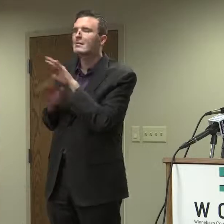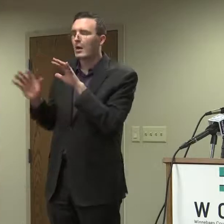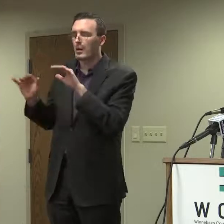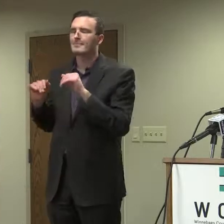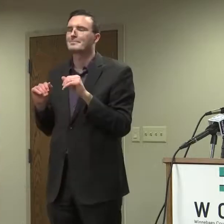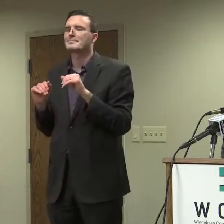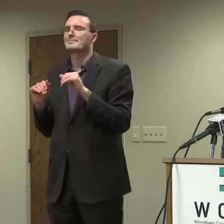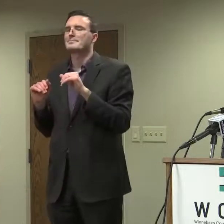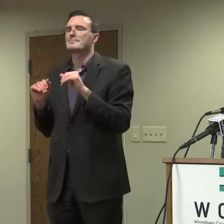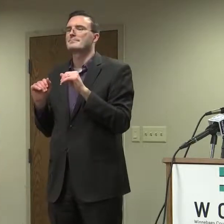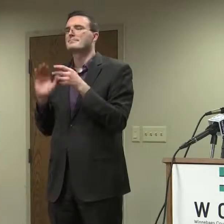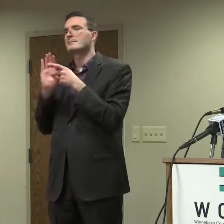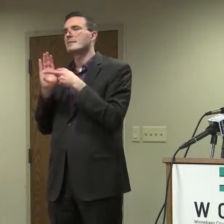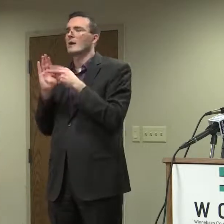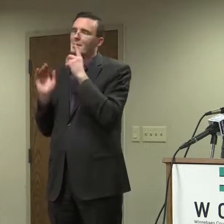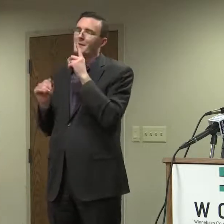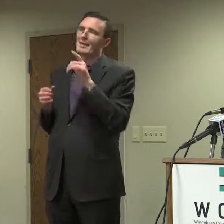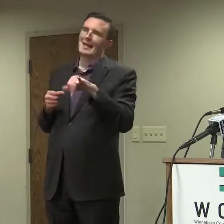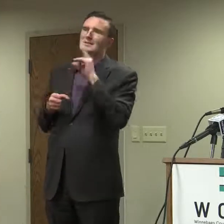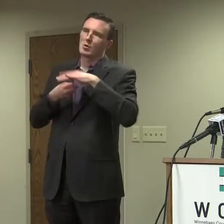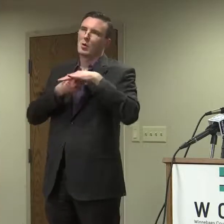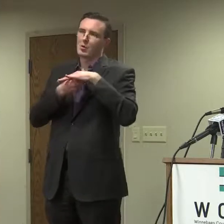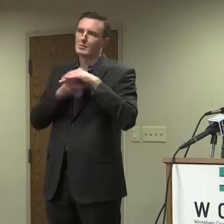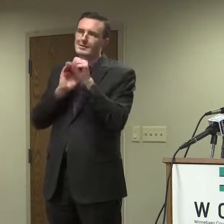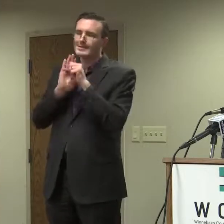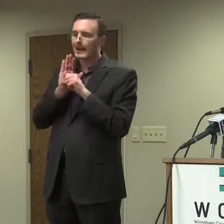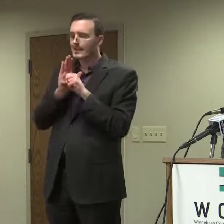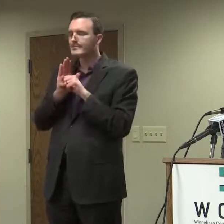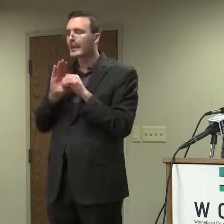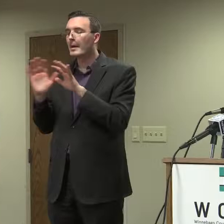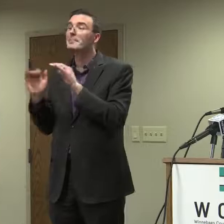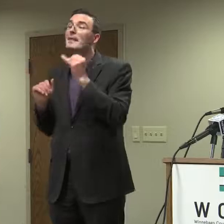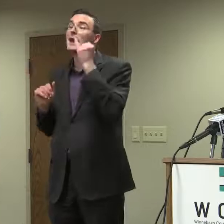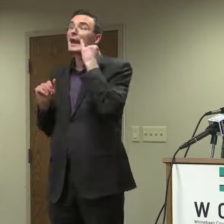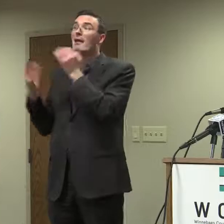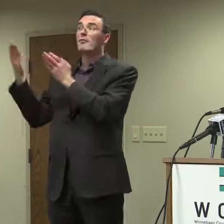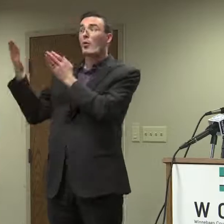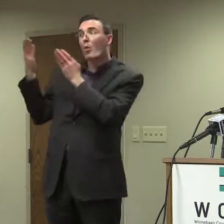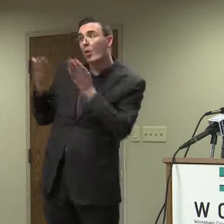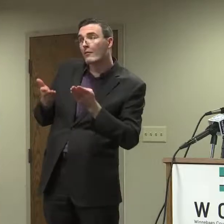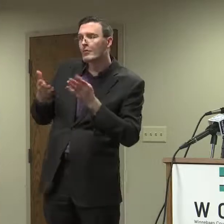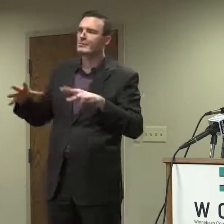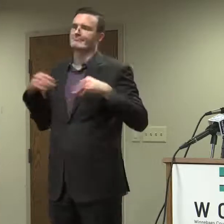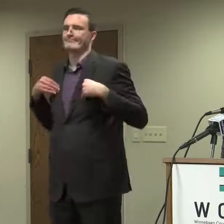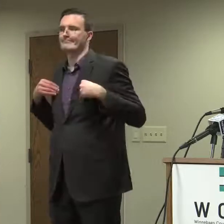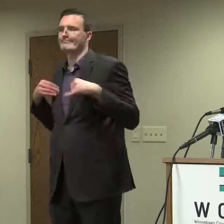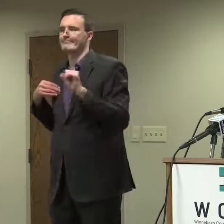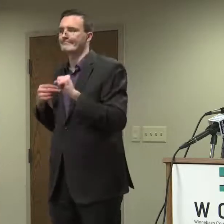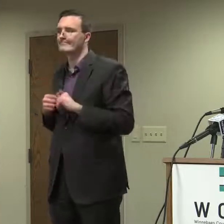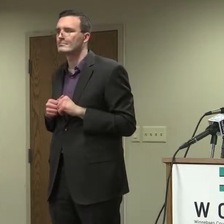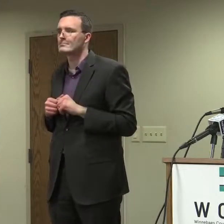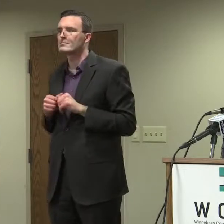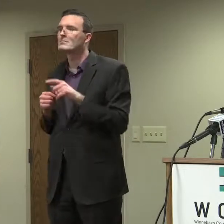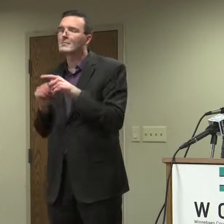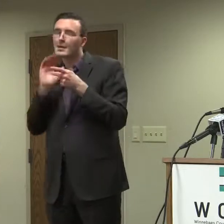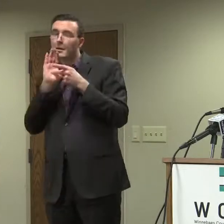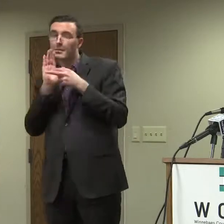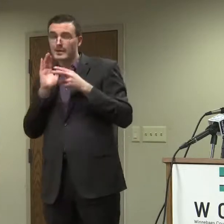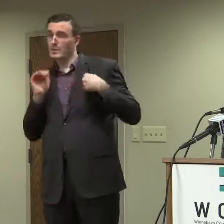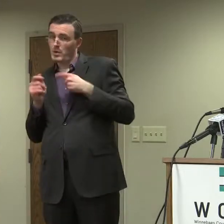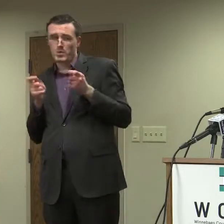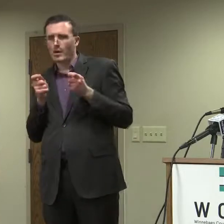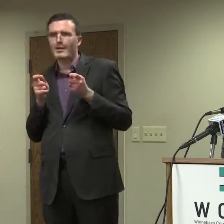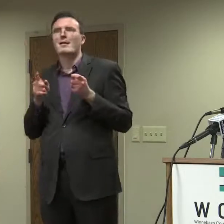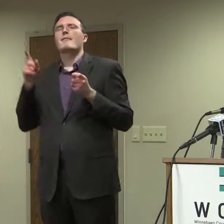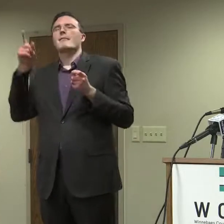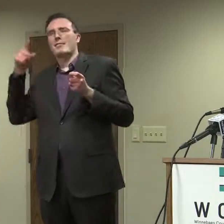really our local and state asset. If they offer that resource, we certainly will be accepting that resource. But they would be kind of running it as far as what